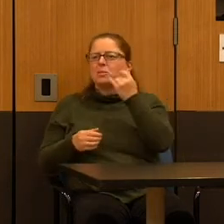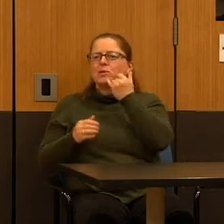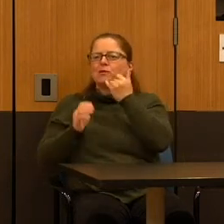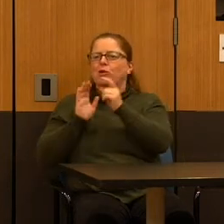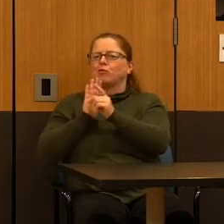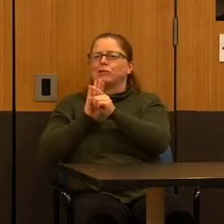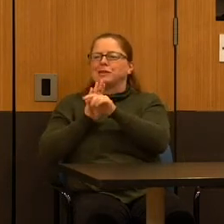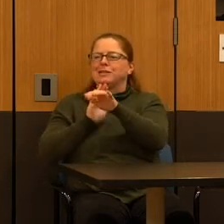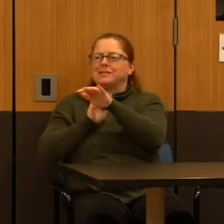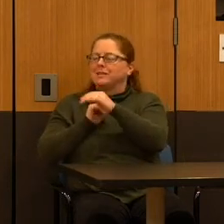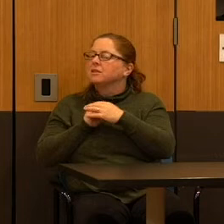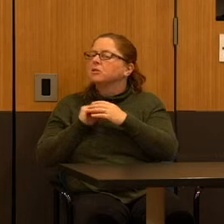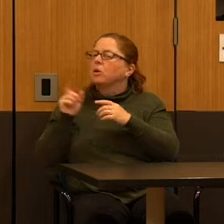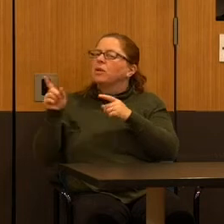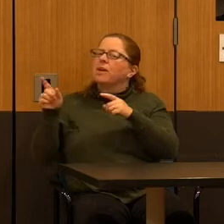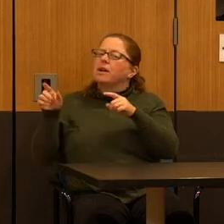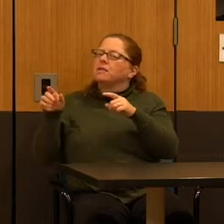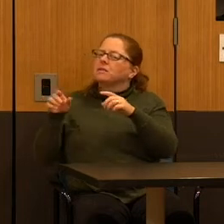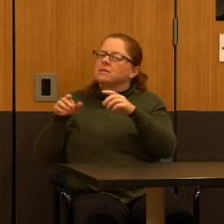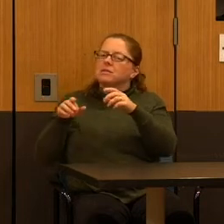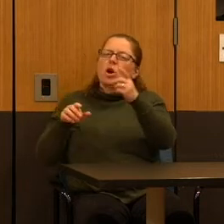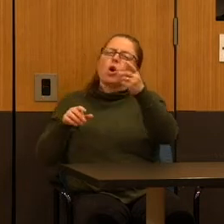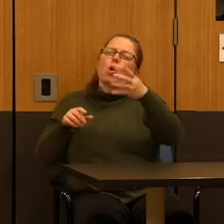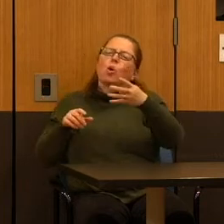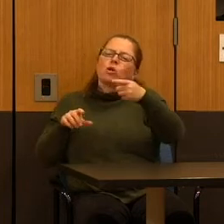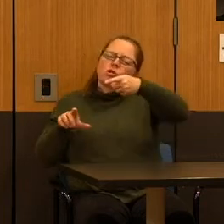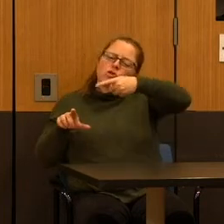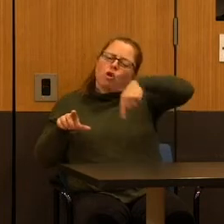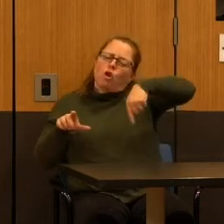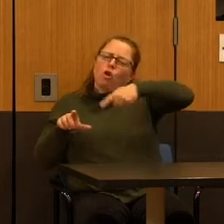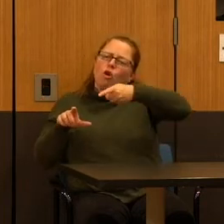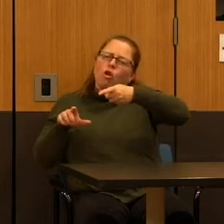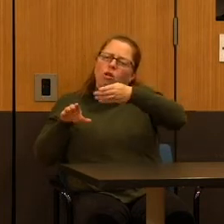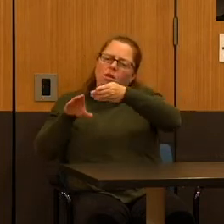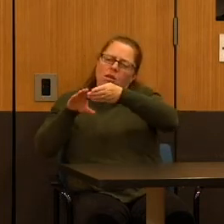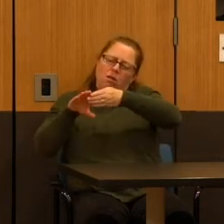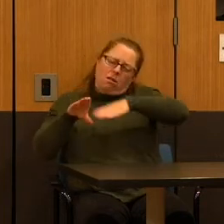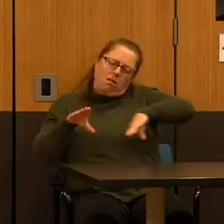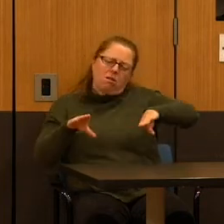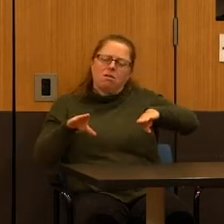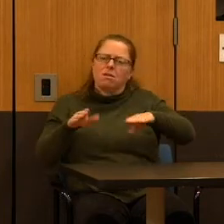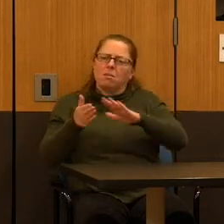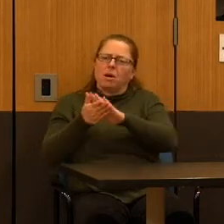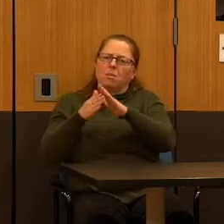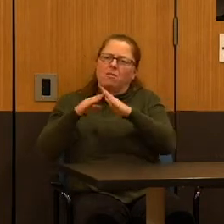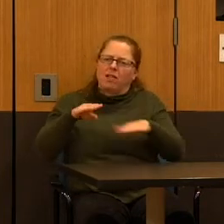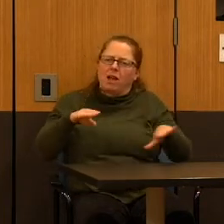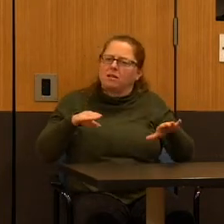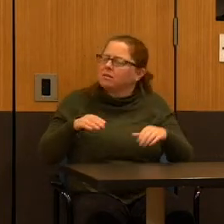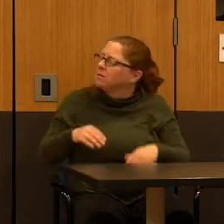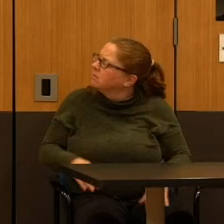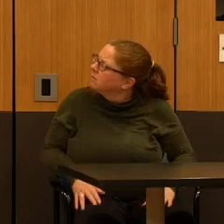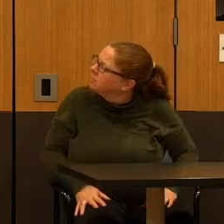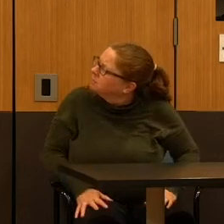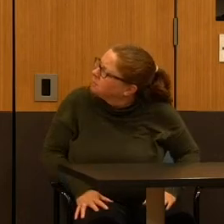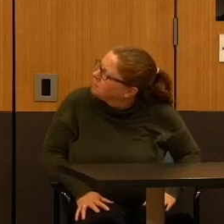quarter circle curb that just flattens into the street. It's not a separate kind